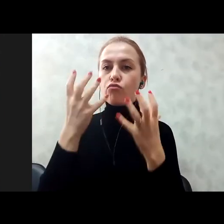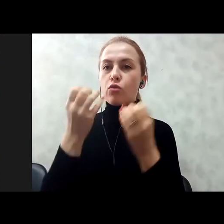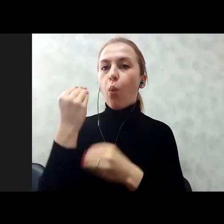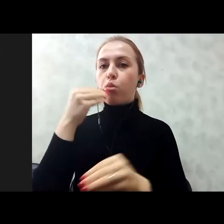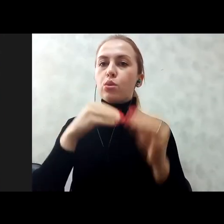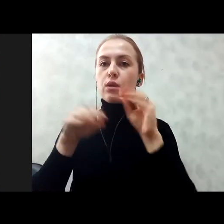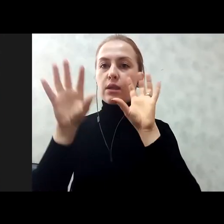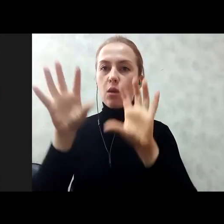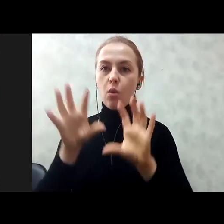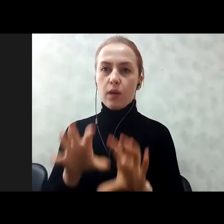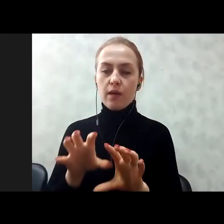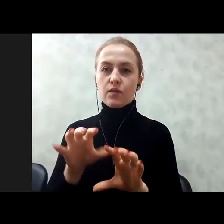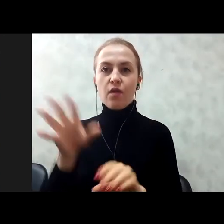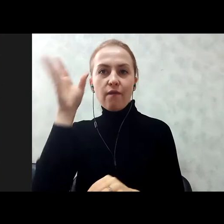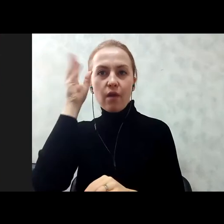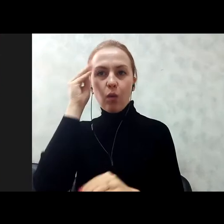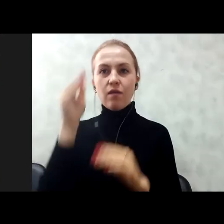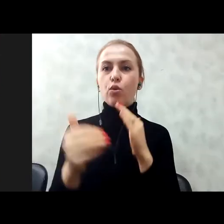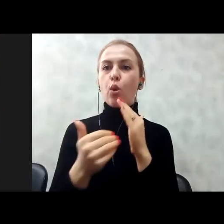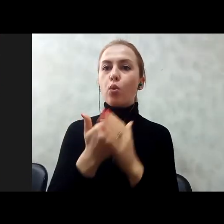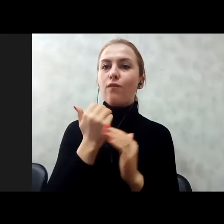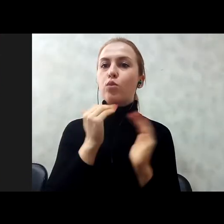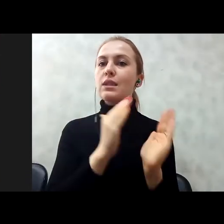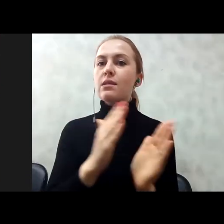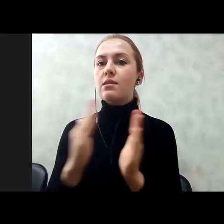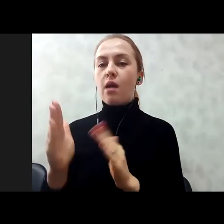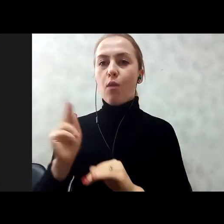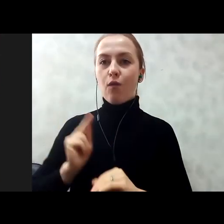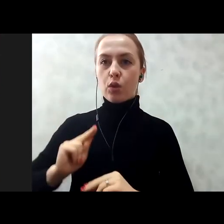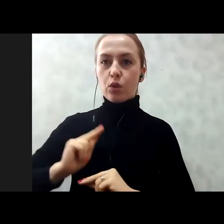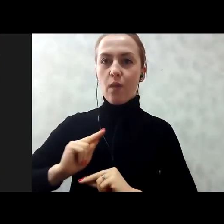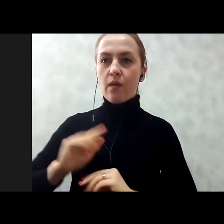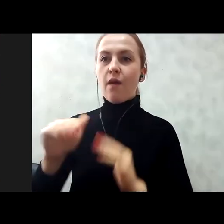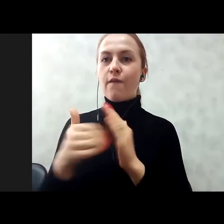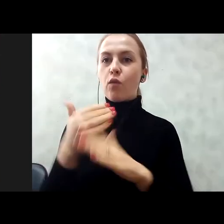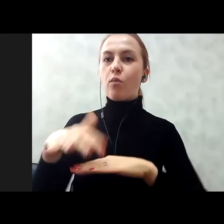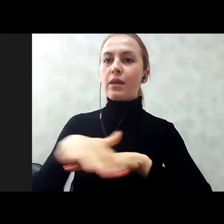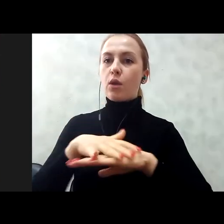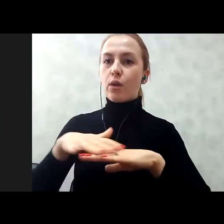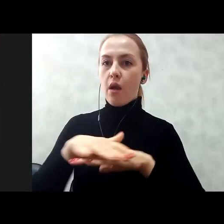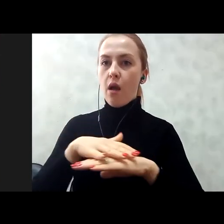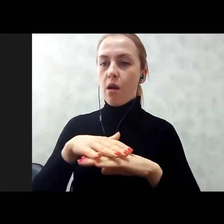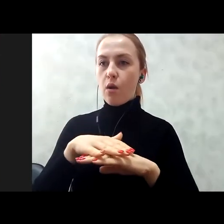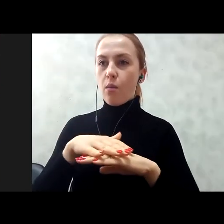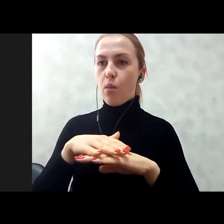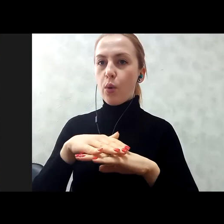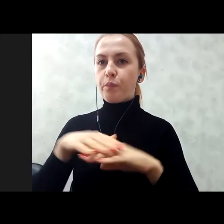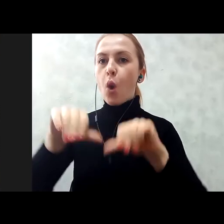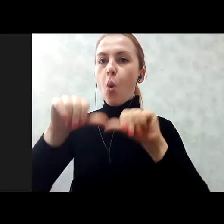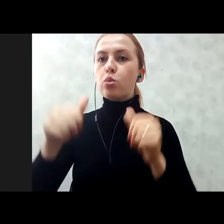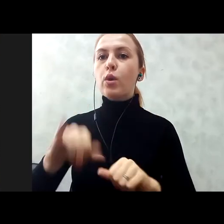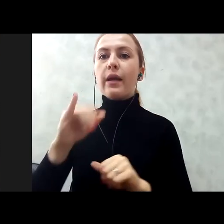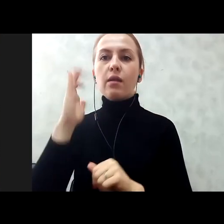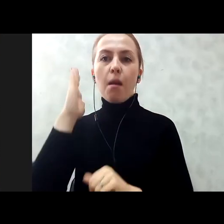of them is more effective, and thus improve legislation accordingly.